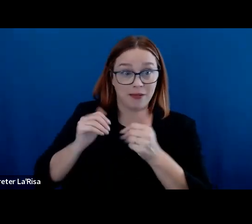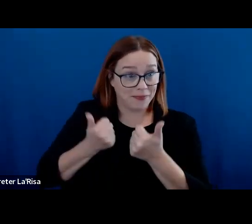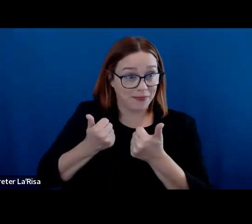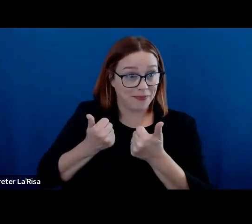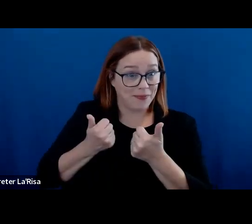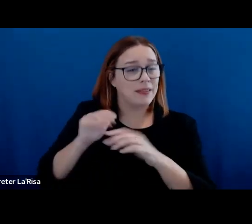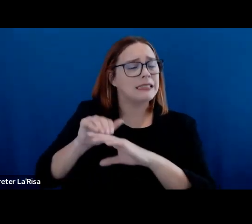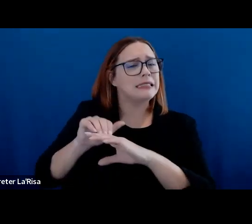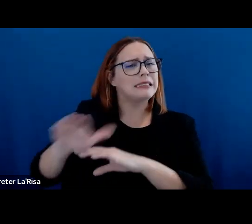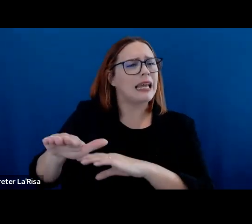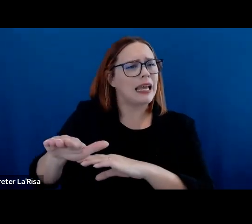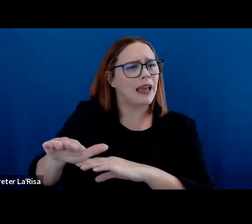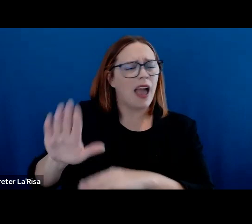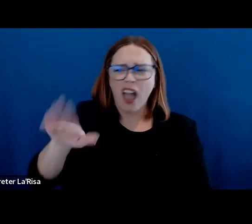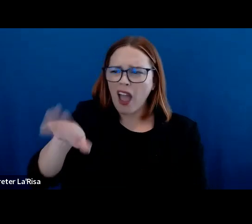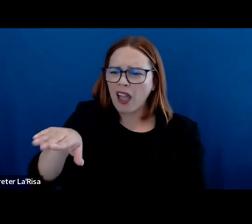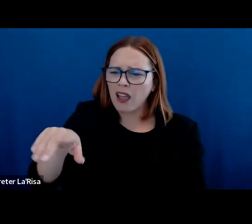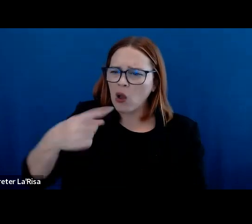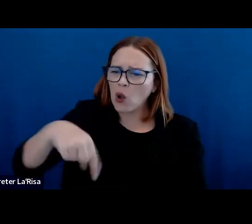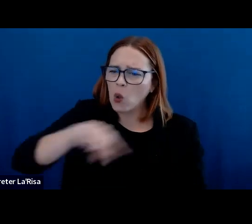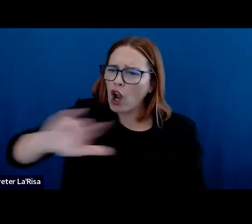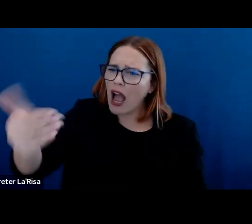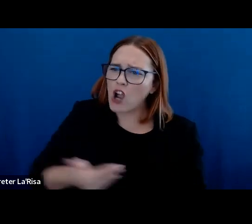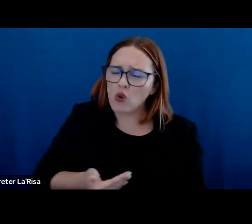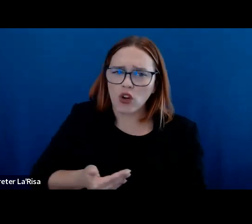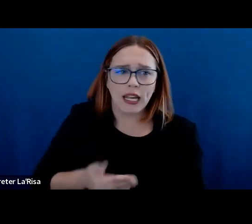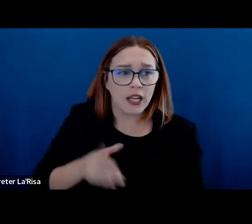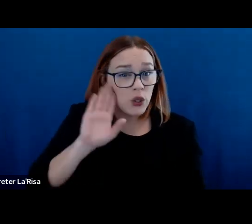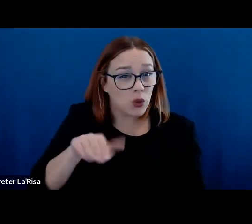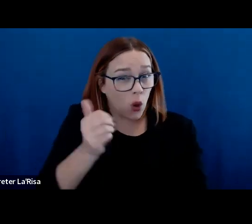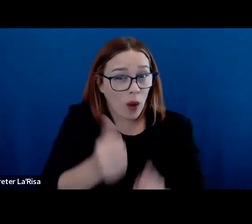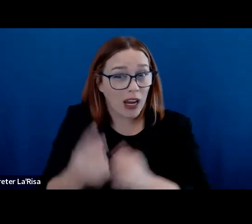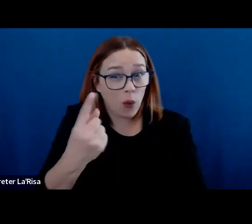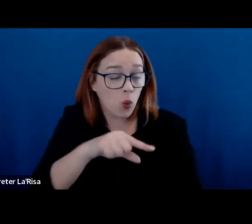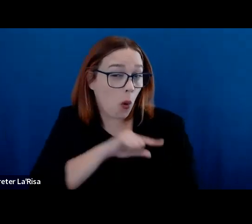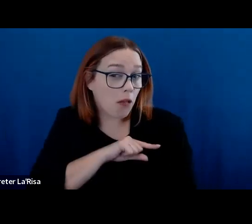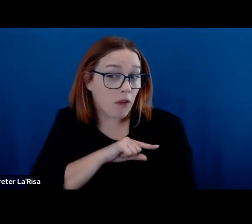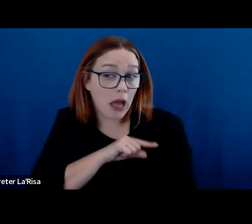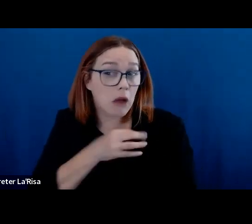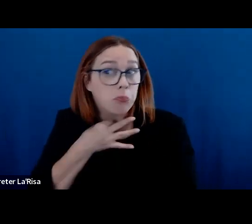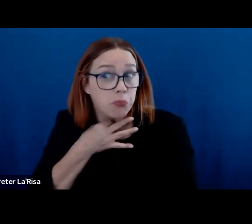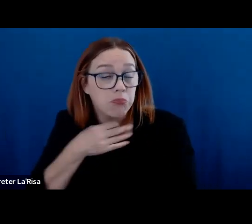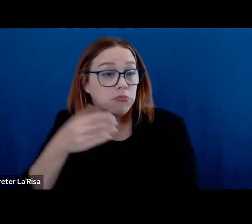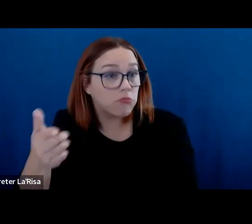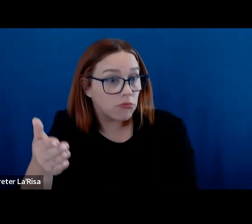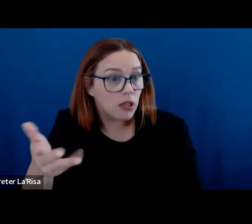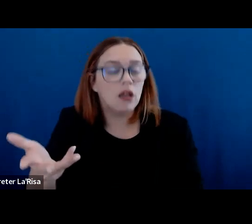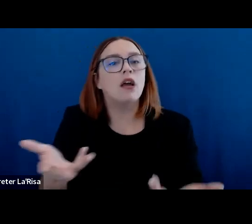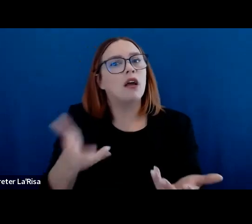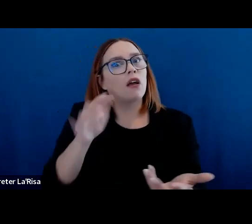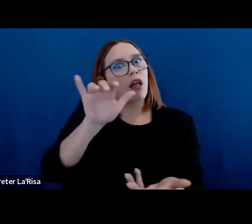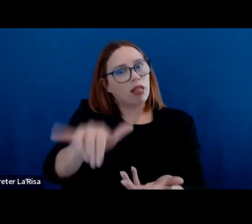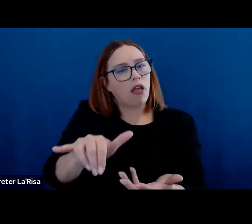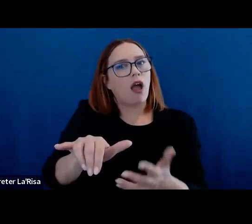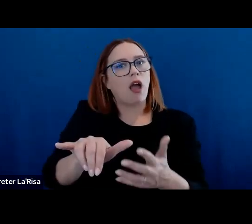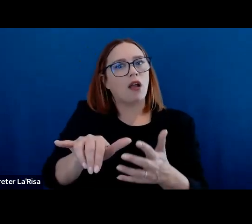like, hey, we're looking to hire. Do you know anybody who would be a qualified candidate? And because you've built that relationship and because you've